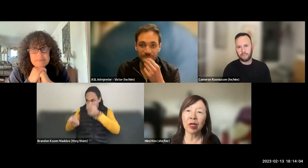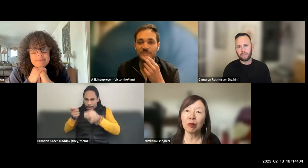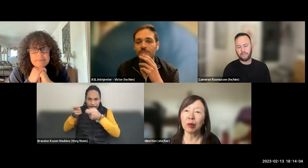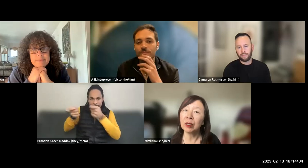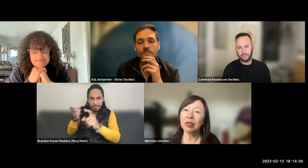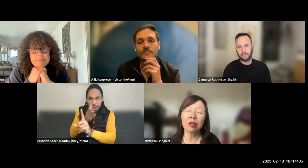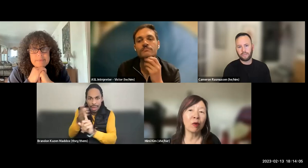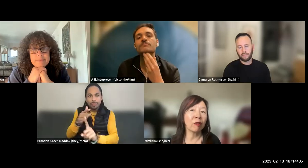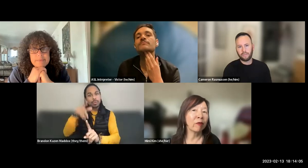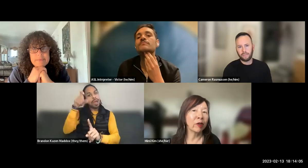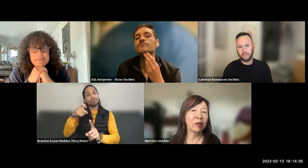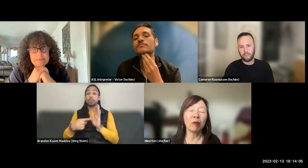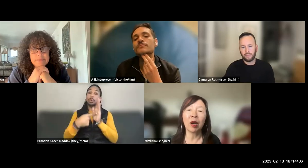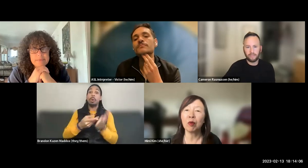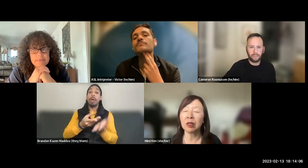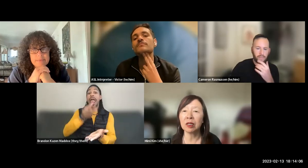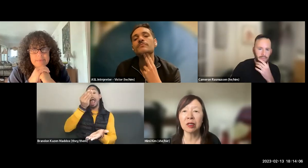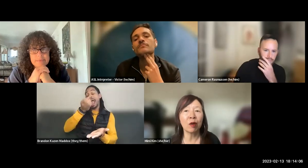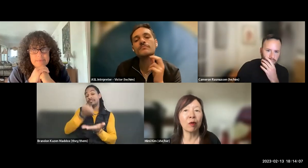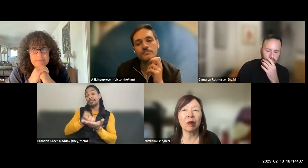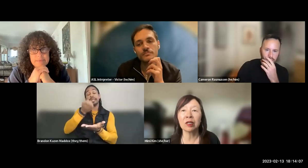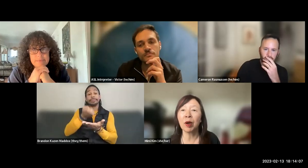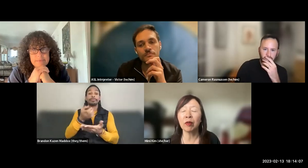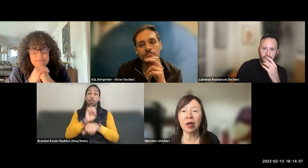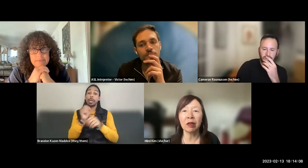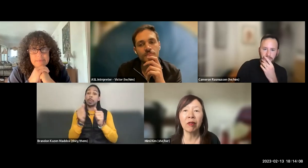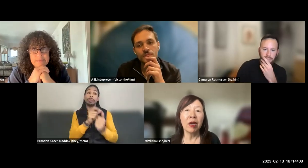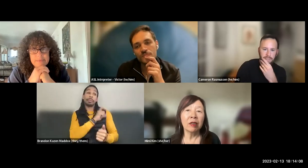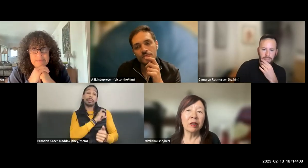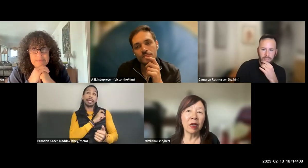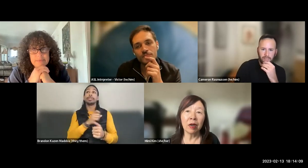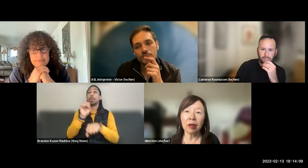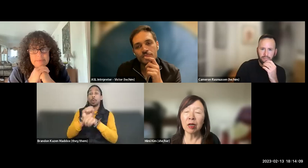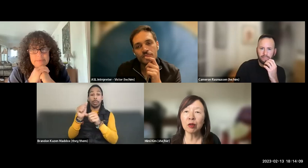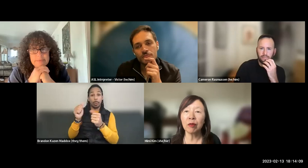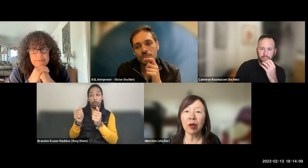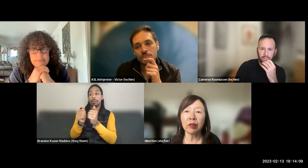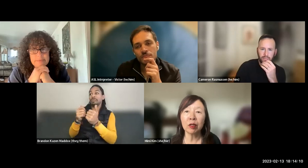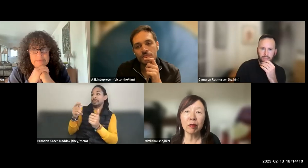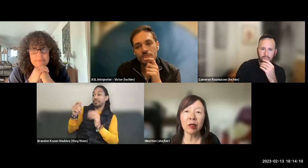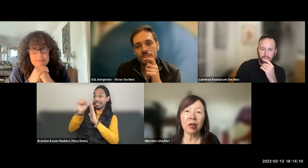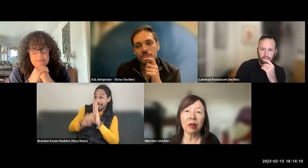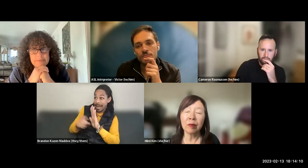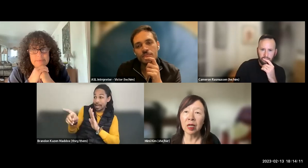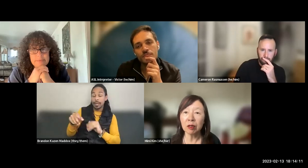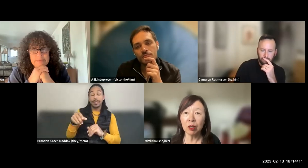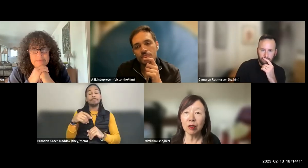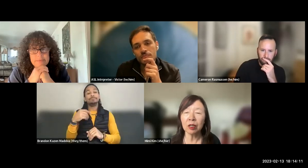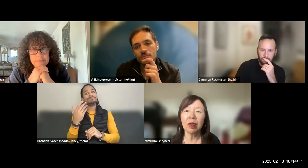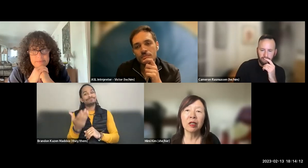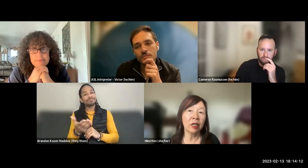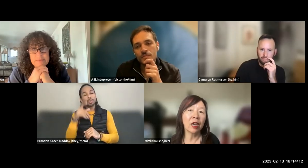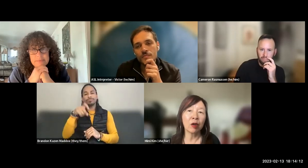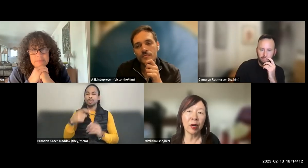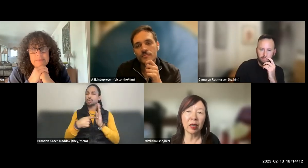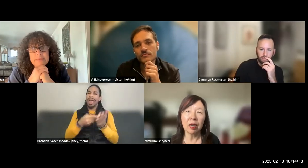evidence of working with police or victim witness or some other kind of carceral involved